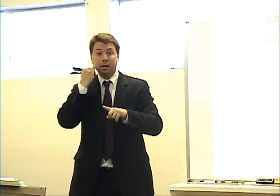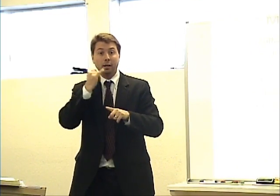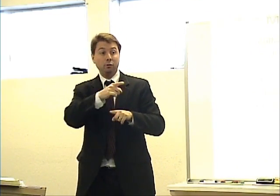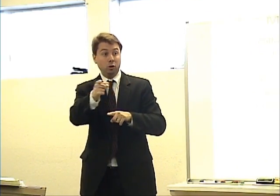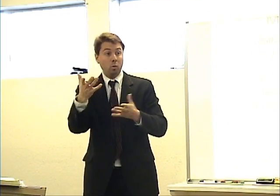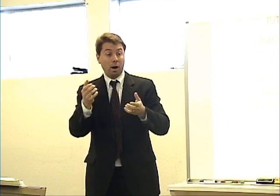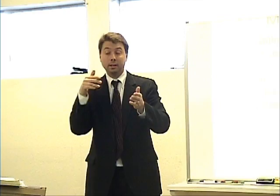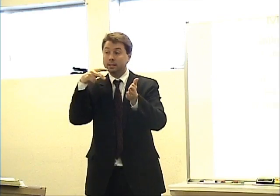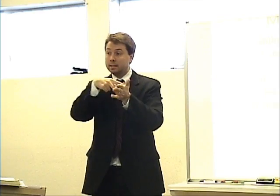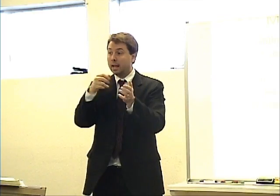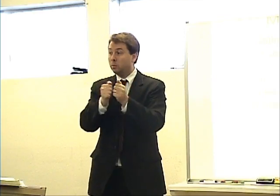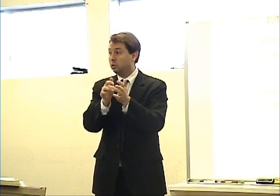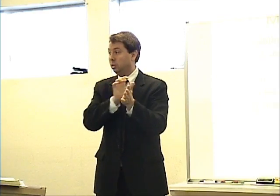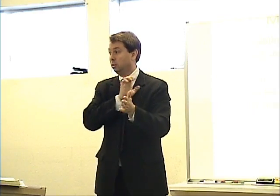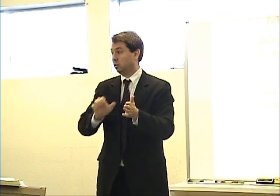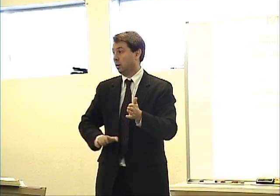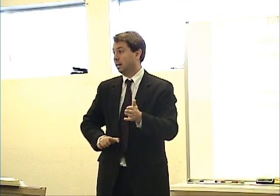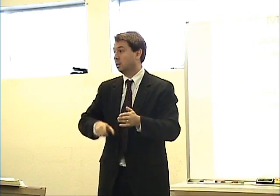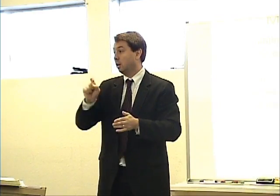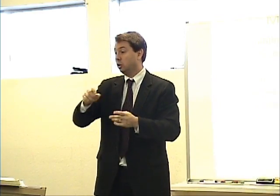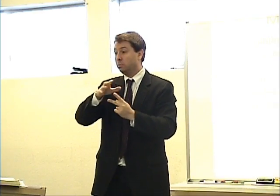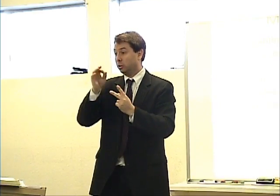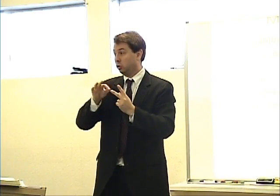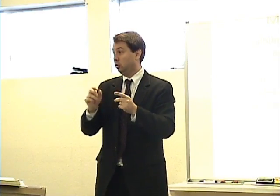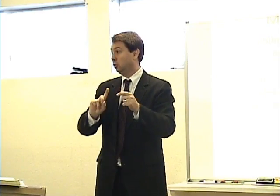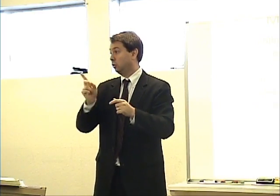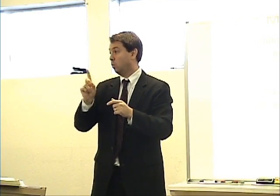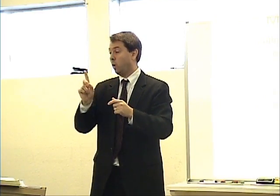if you want to stand with Jesus Christ, you must choose where.